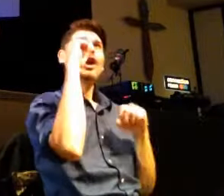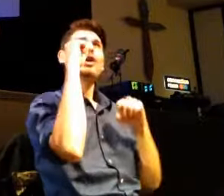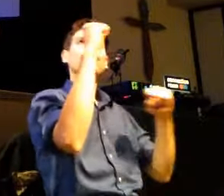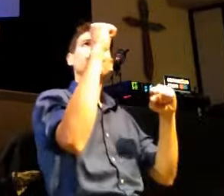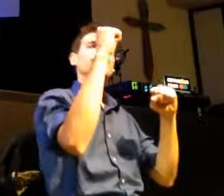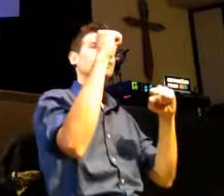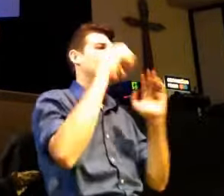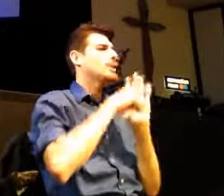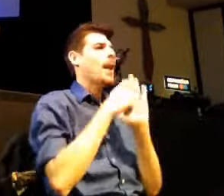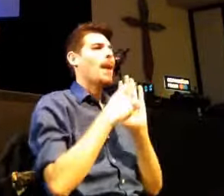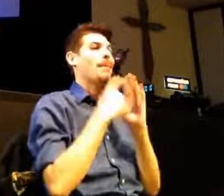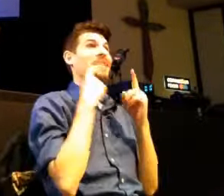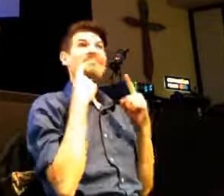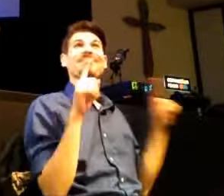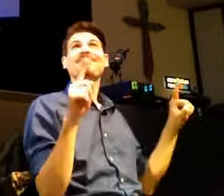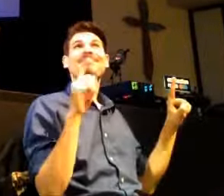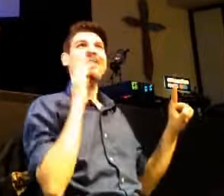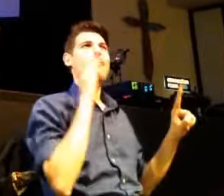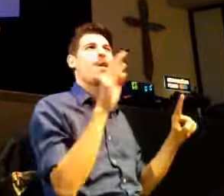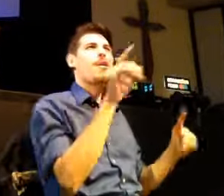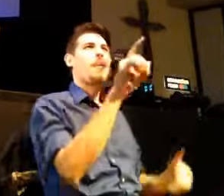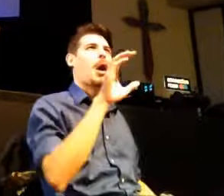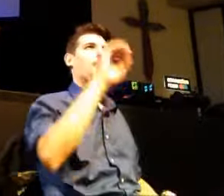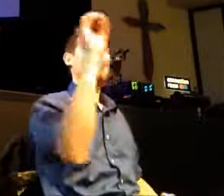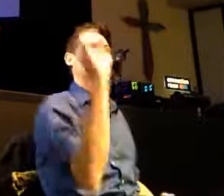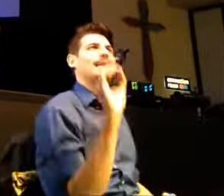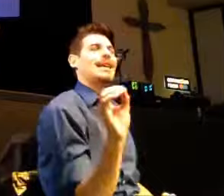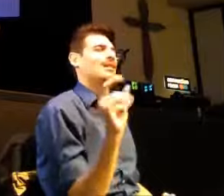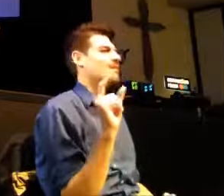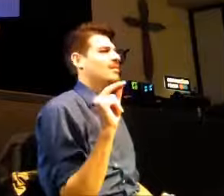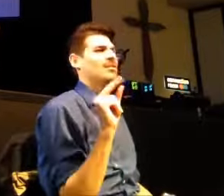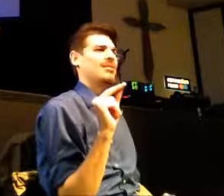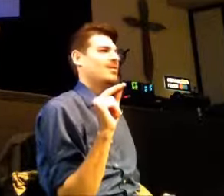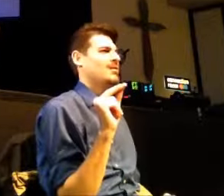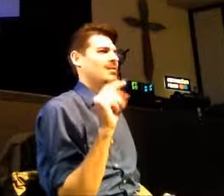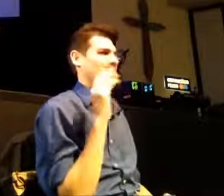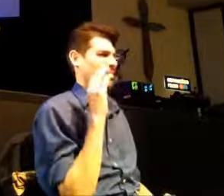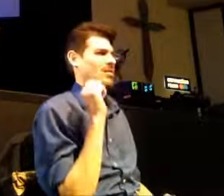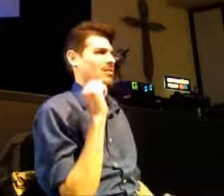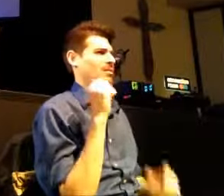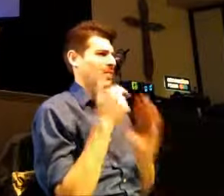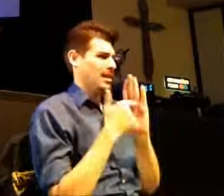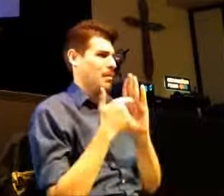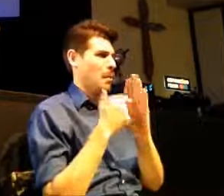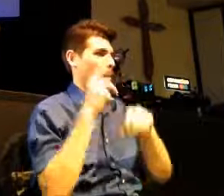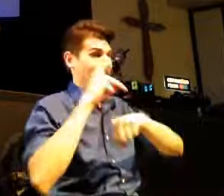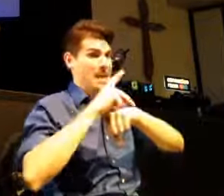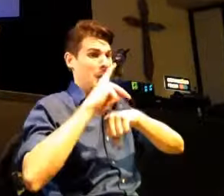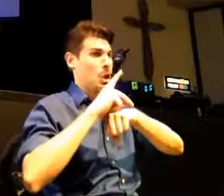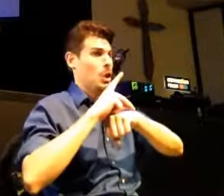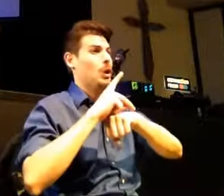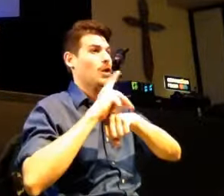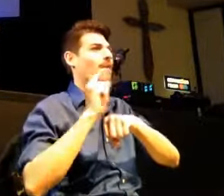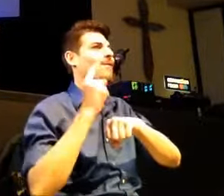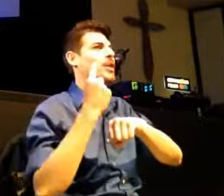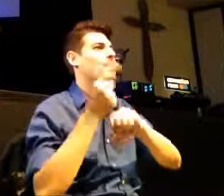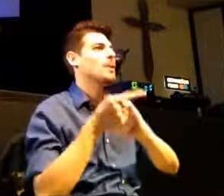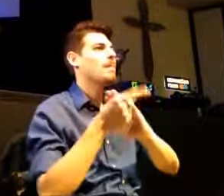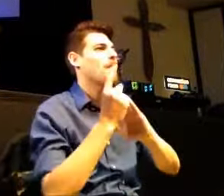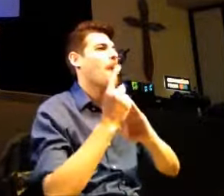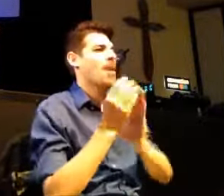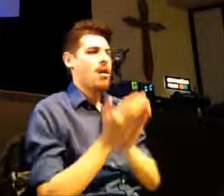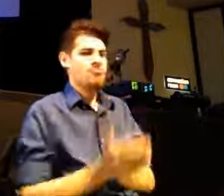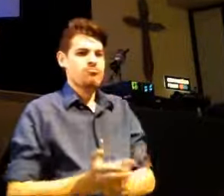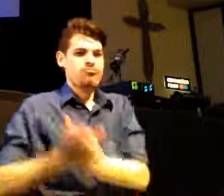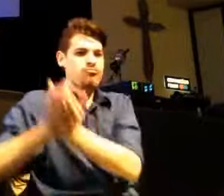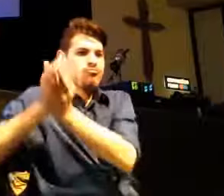There are real risks out there, right? Picture Peter in that moment, right? He climbs out of the boat. Can you imagine that moment? The boat's rolling